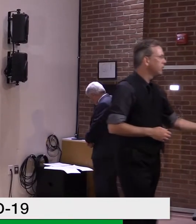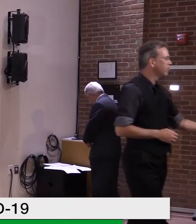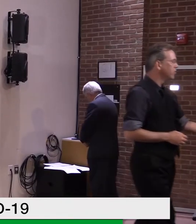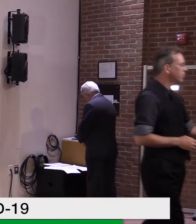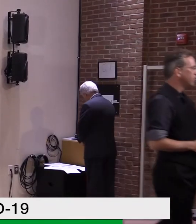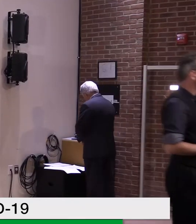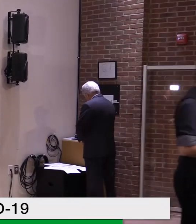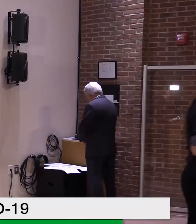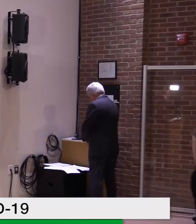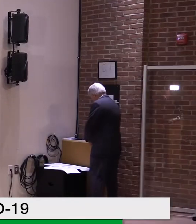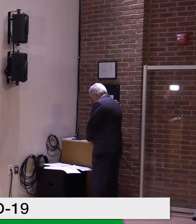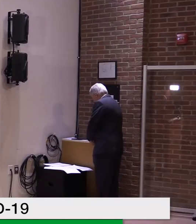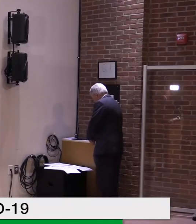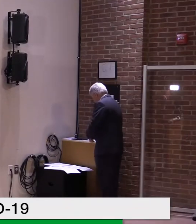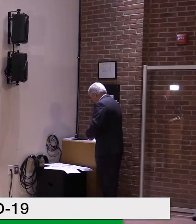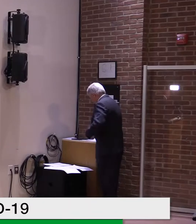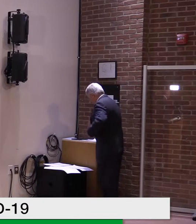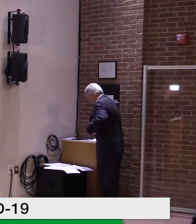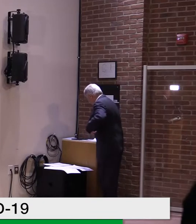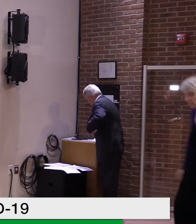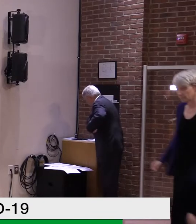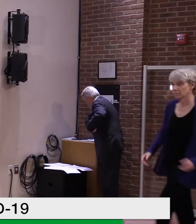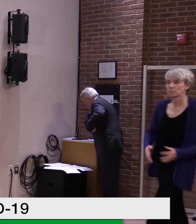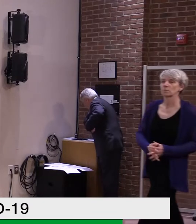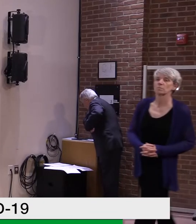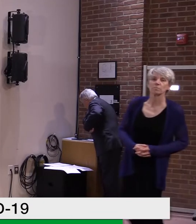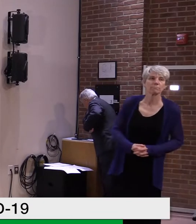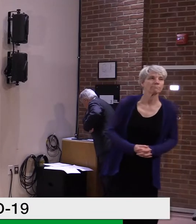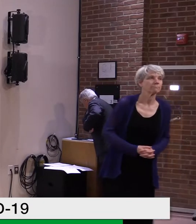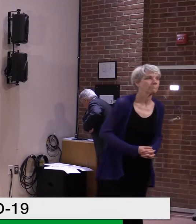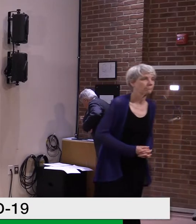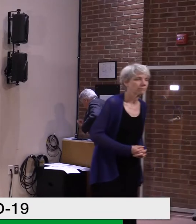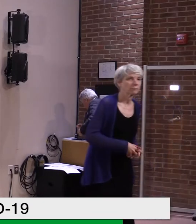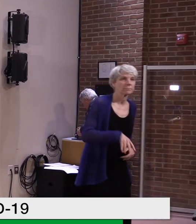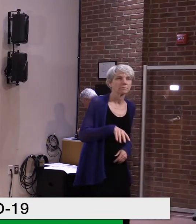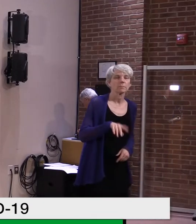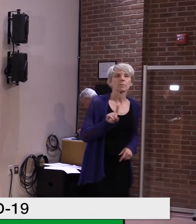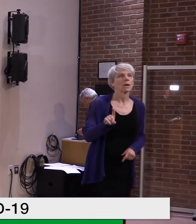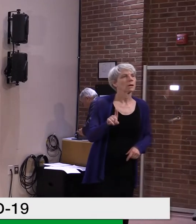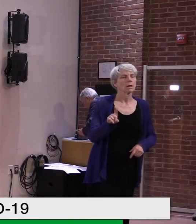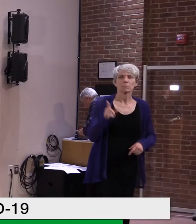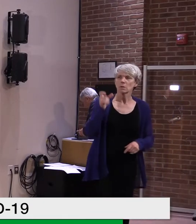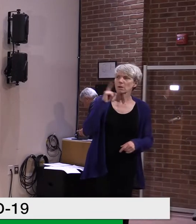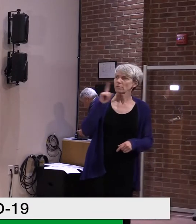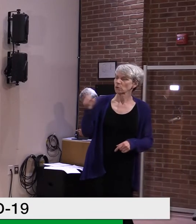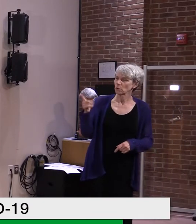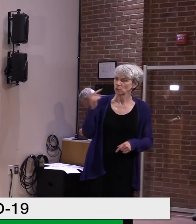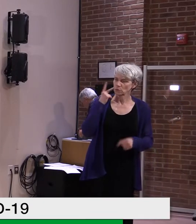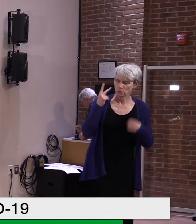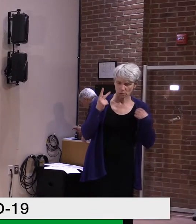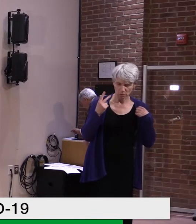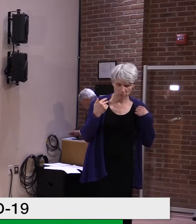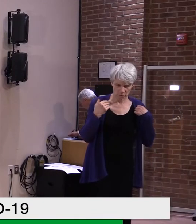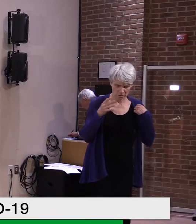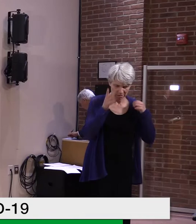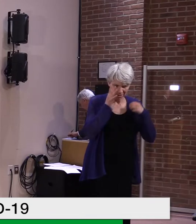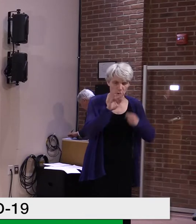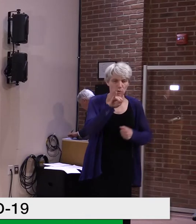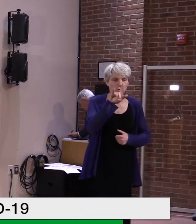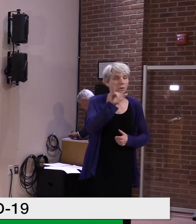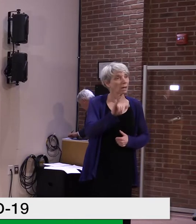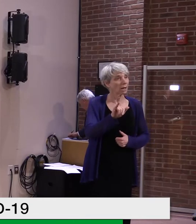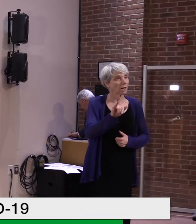Thanks, Jason. Governor, you probably saw where by July, Claremont, New Hampshire is going to open